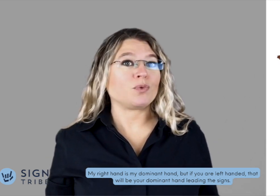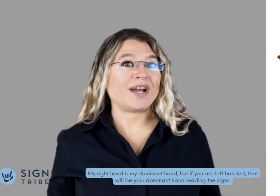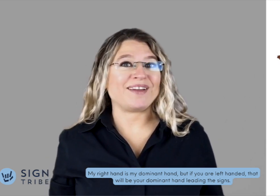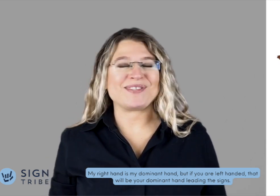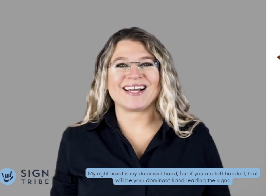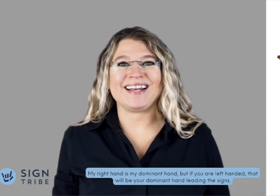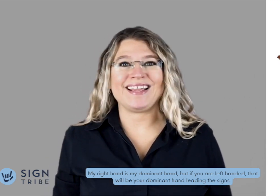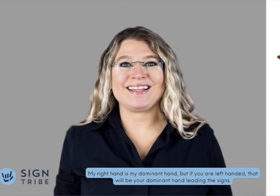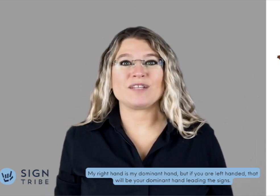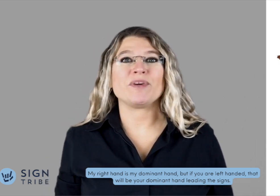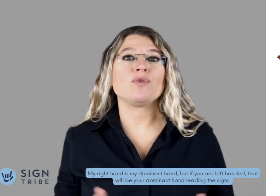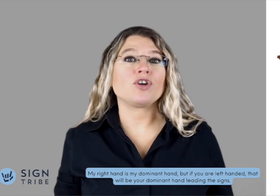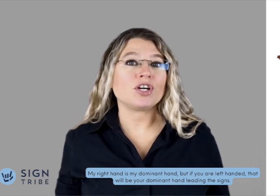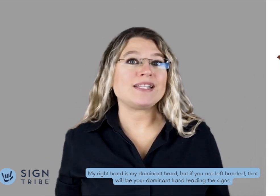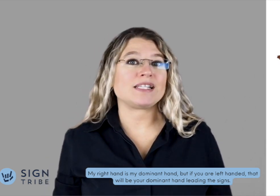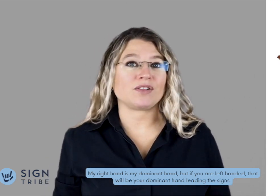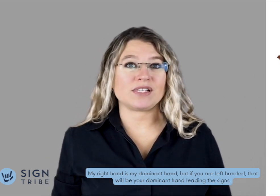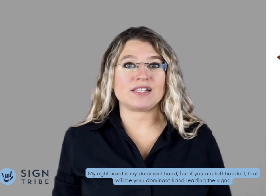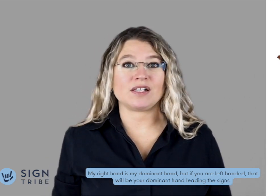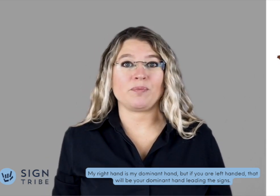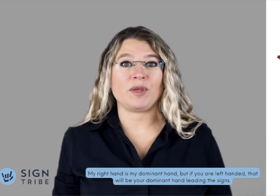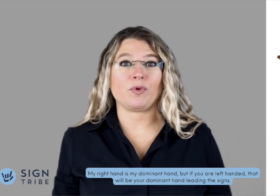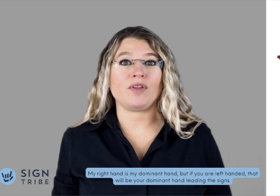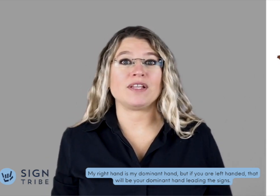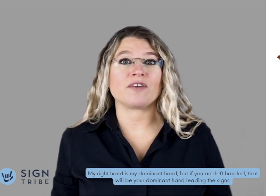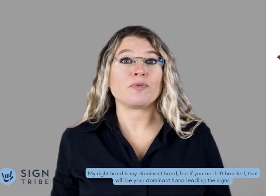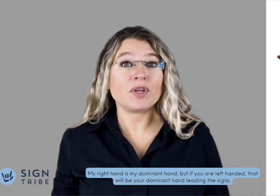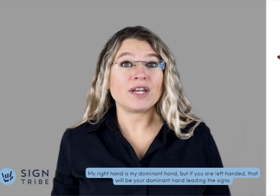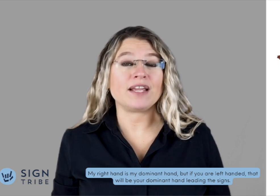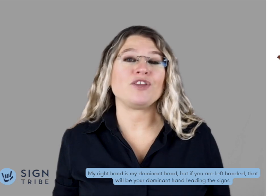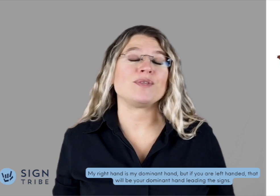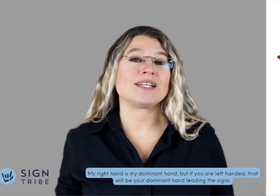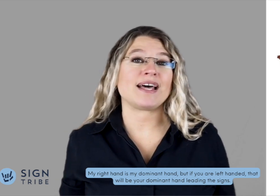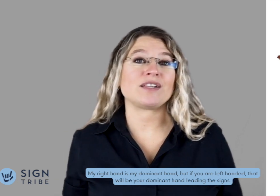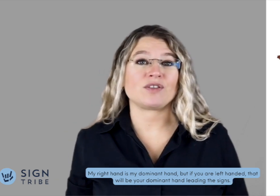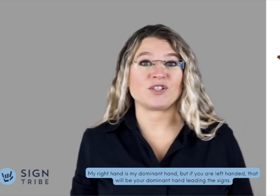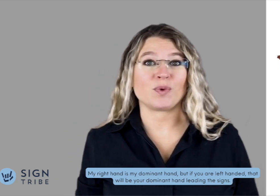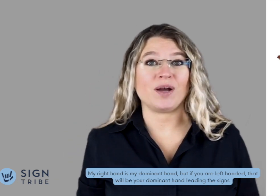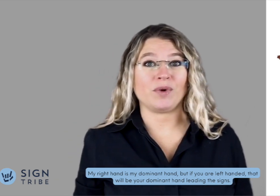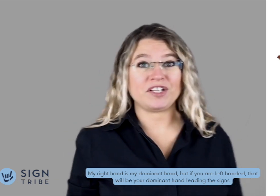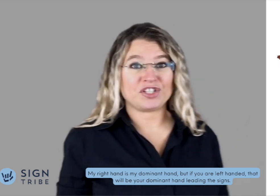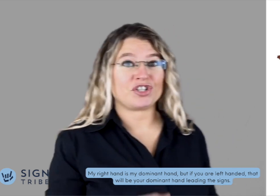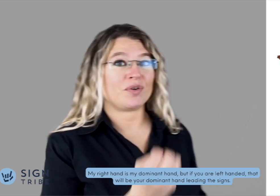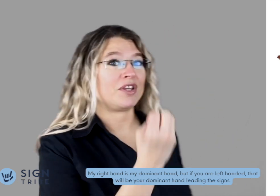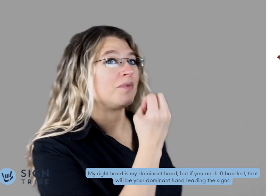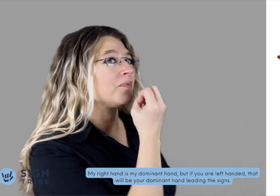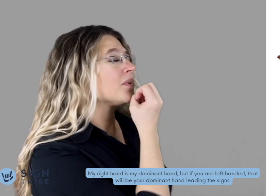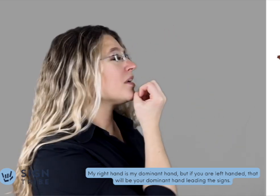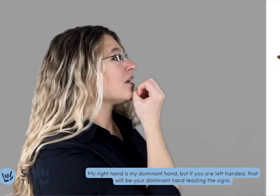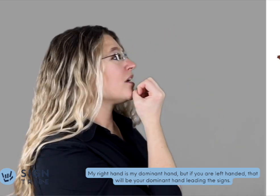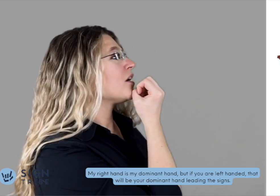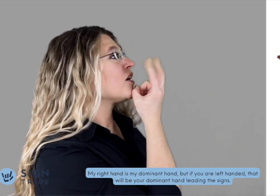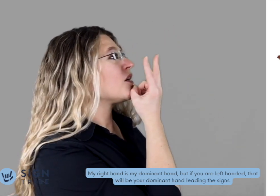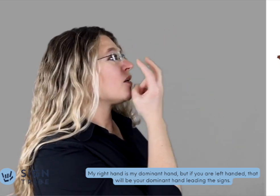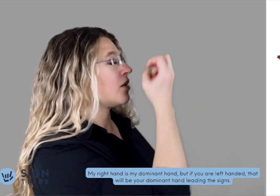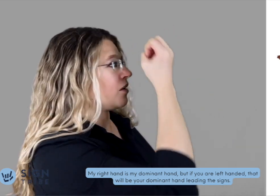of signing it, but you could still see some people in the deaf community using that, so that's why I wanted to show you.